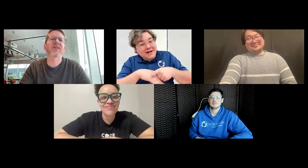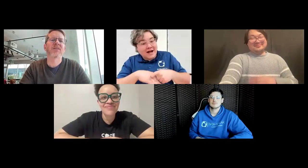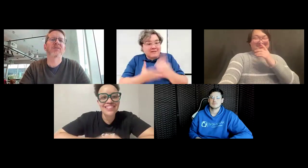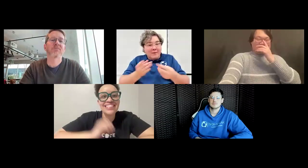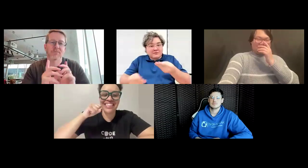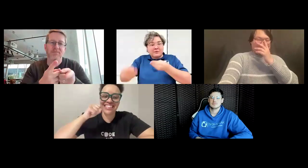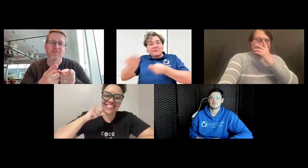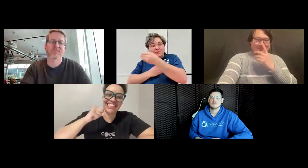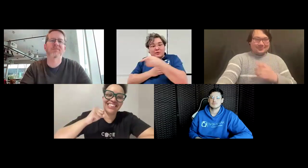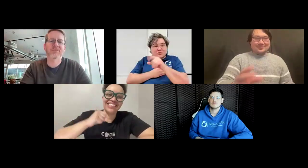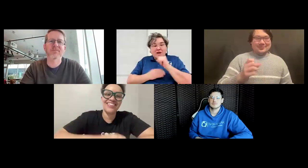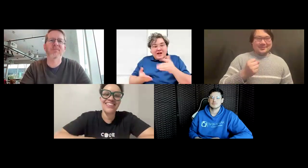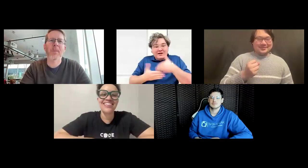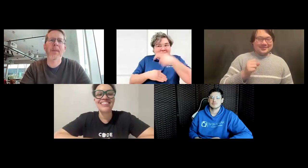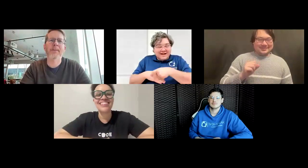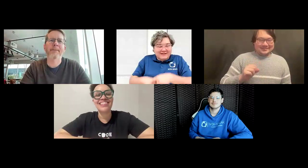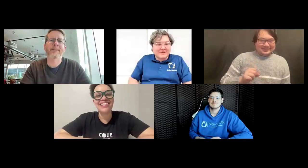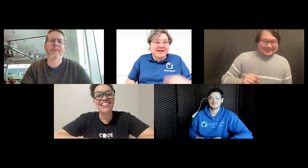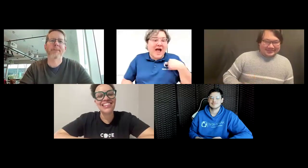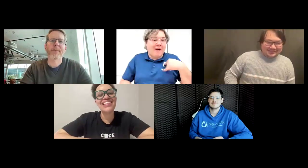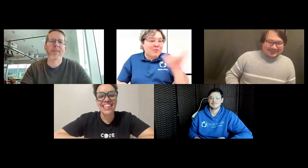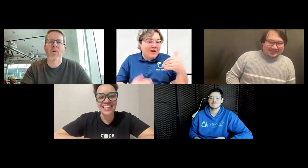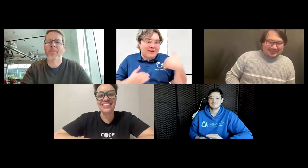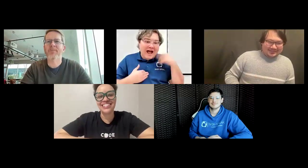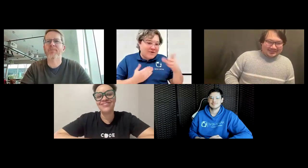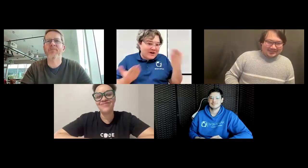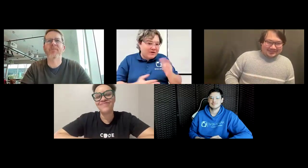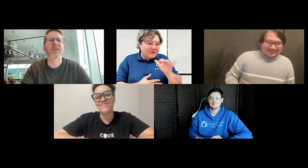Yeah, hopefully next time Yami can come too as well when she has time,